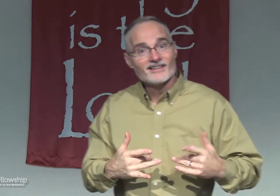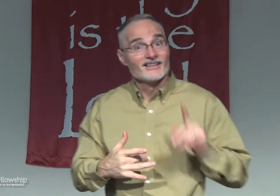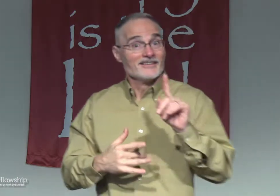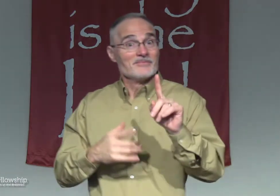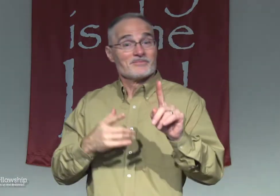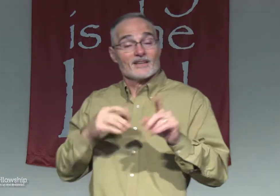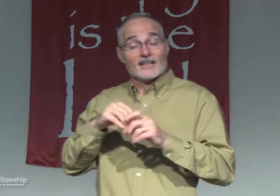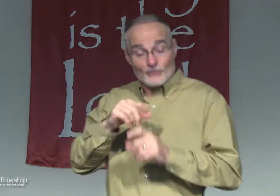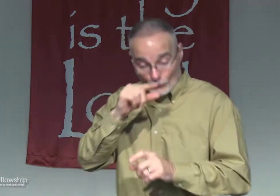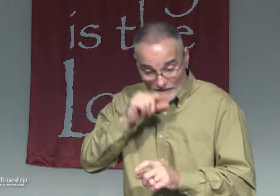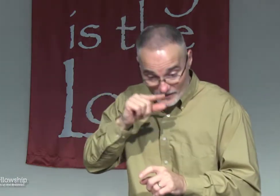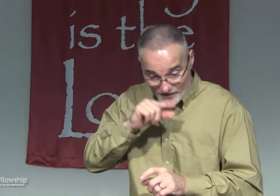nature.